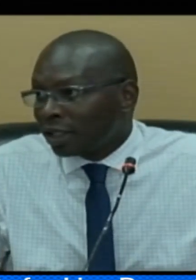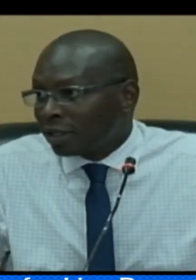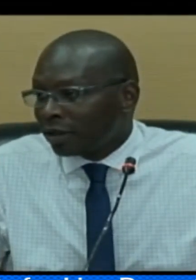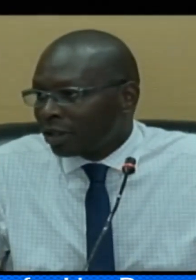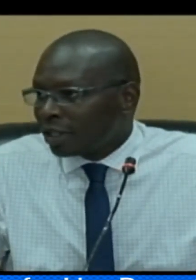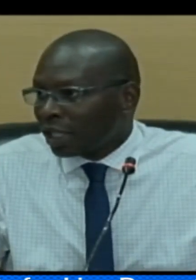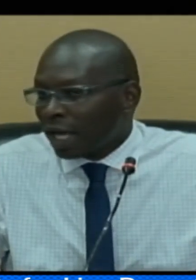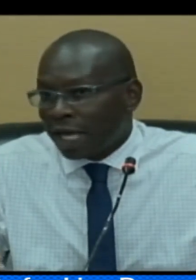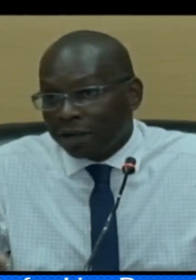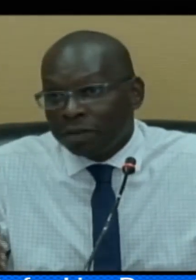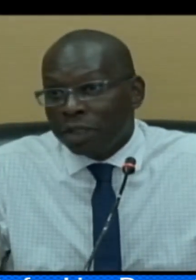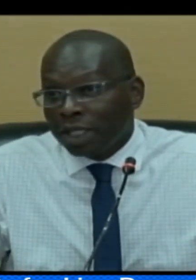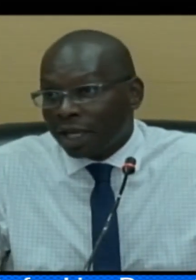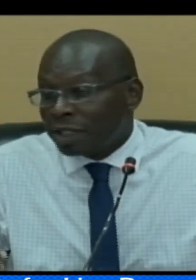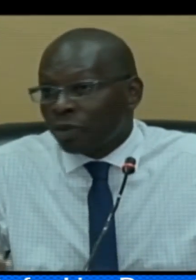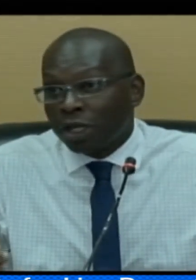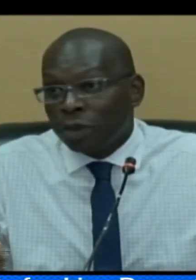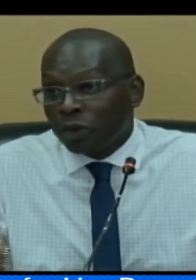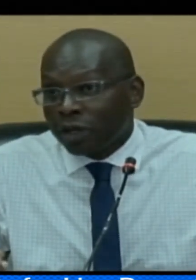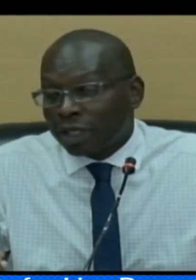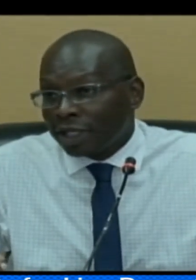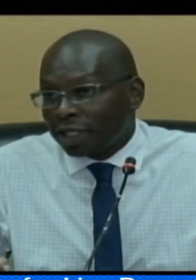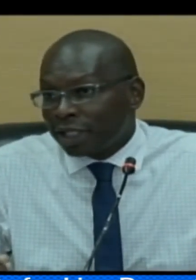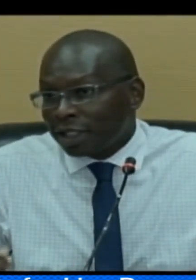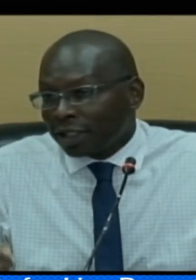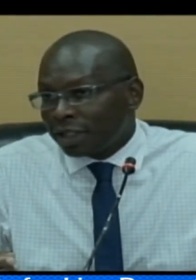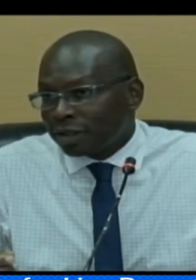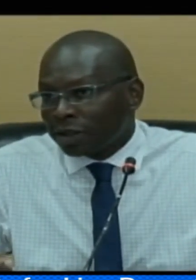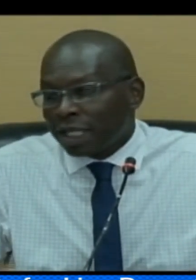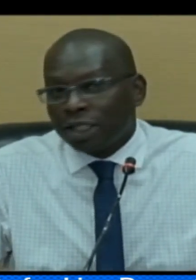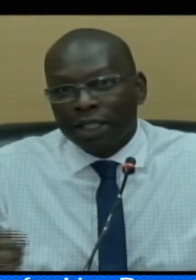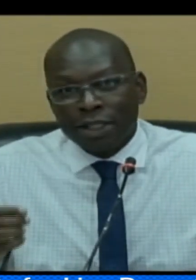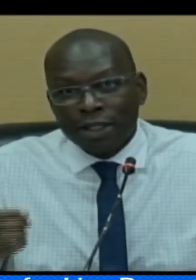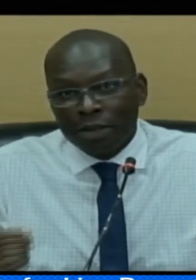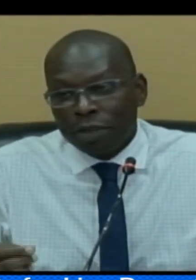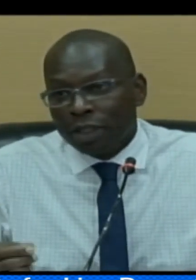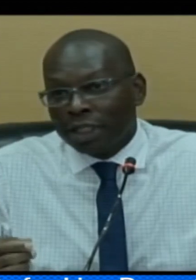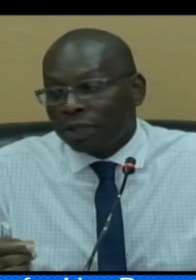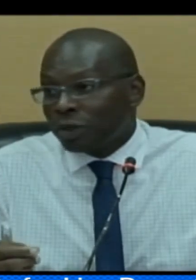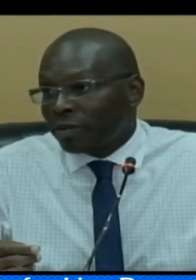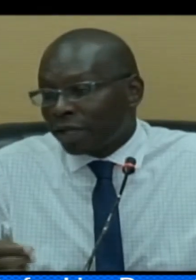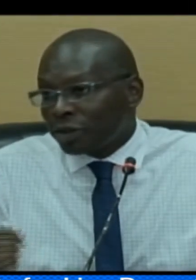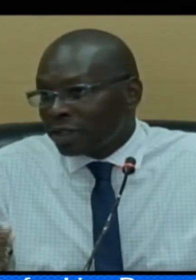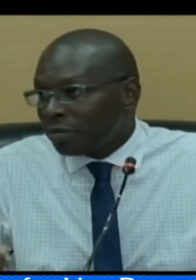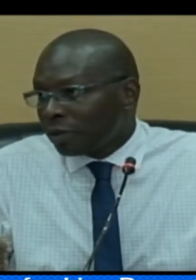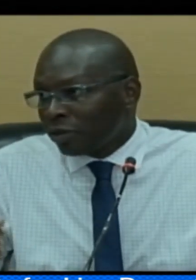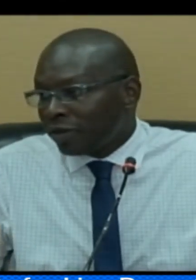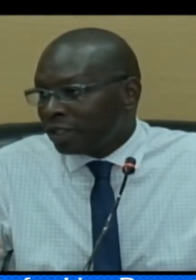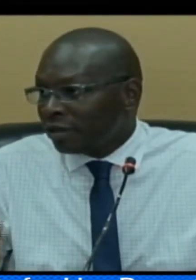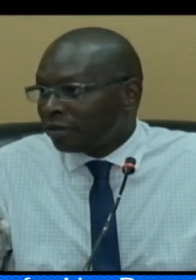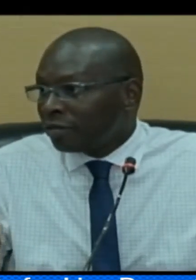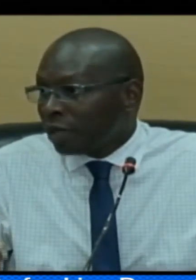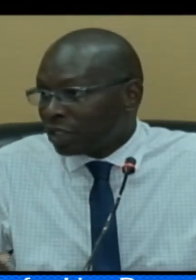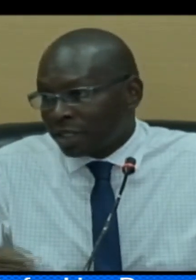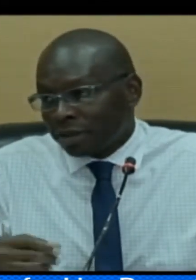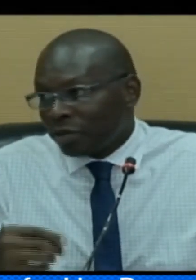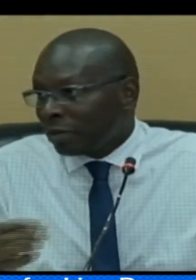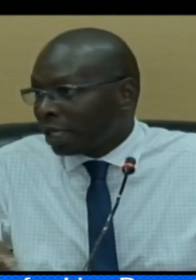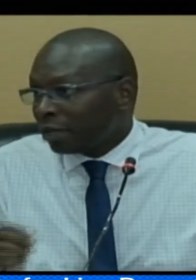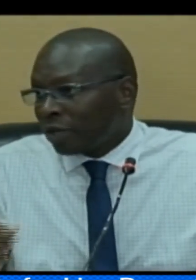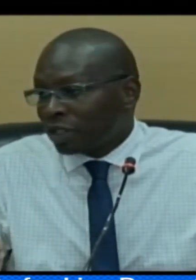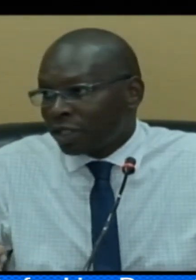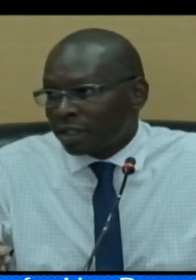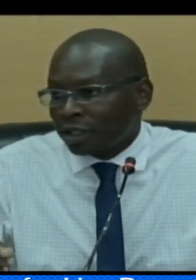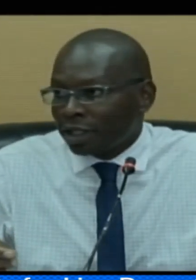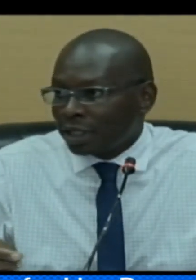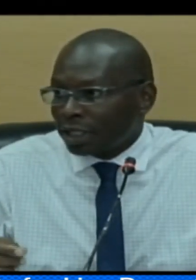public and of the media in spreading the word that it's simple. It goes back to simple preventive measures, public